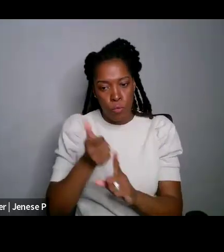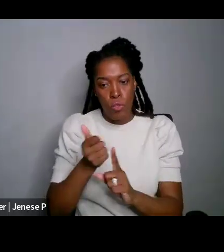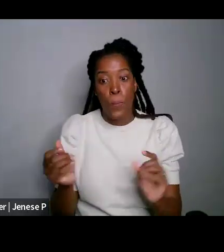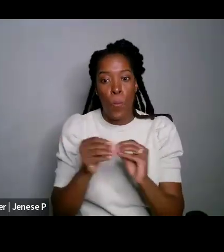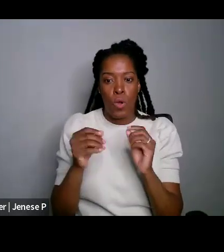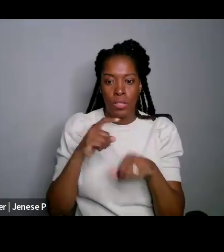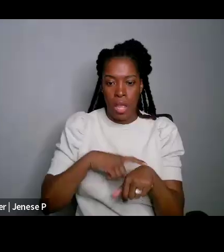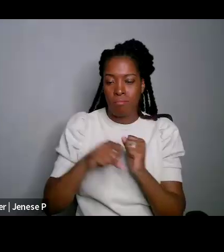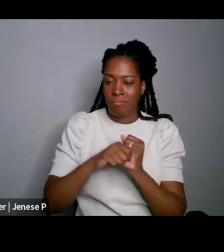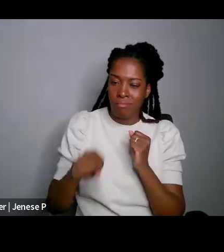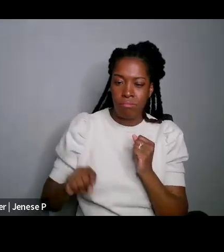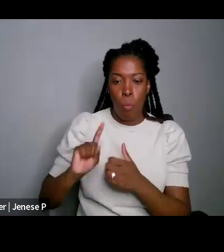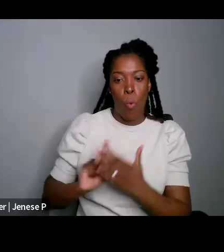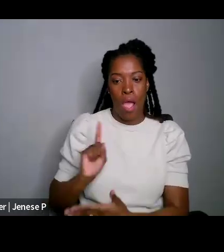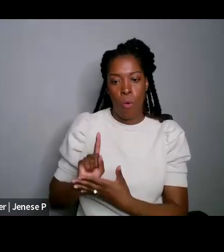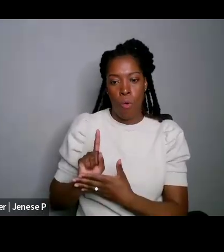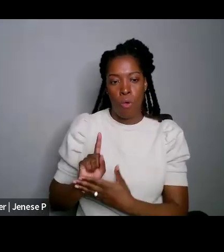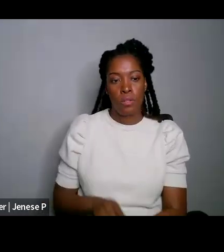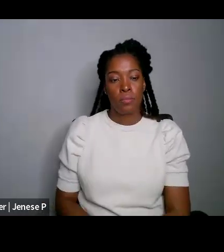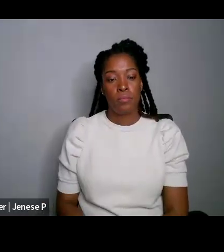easier for you than they are for other people.